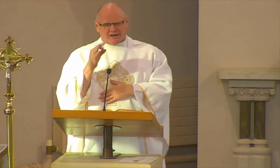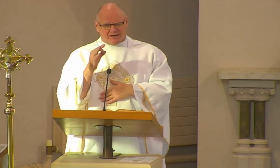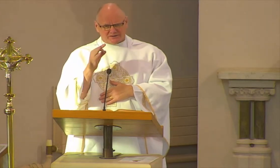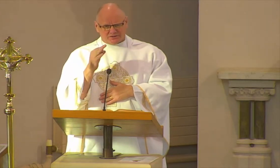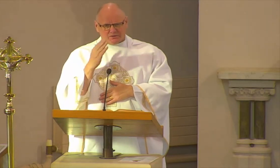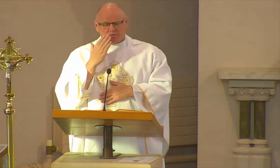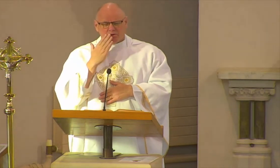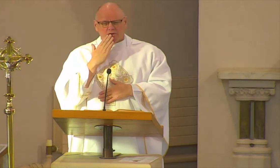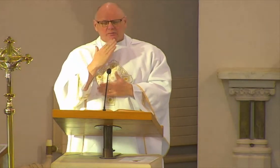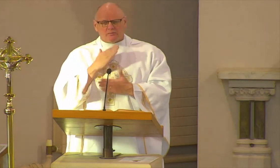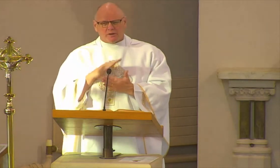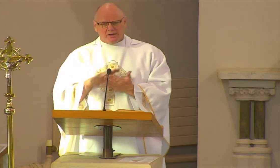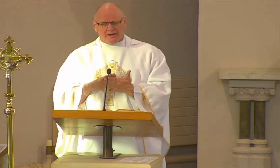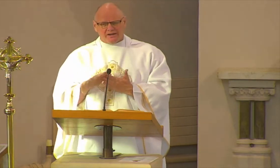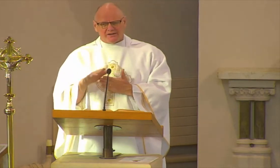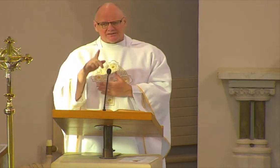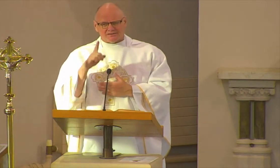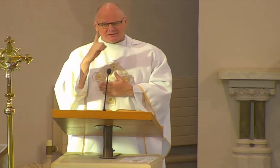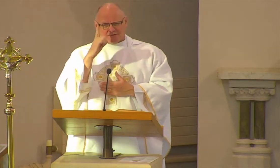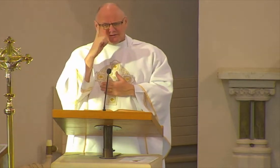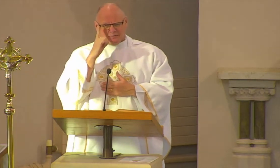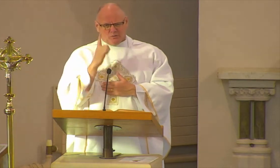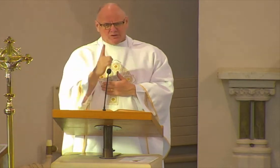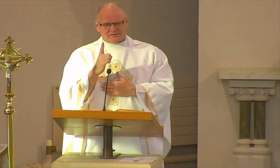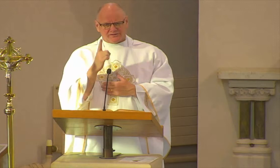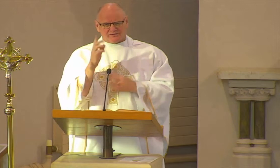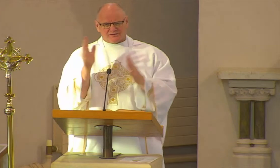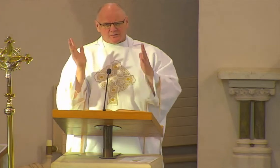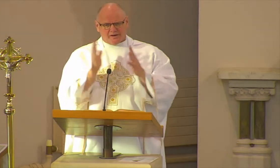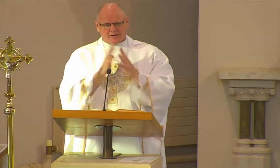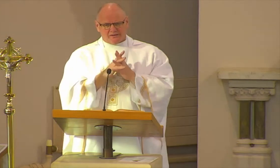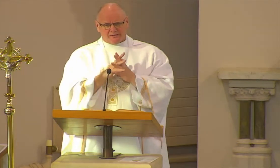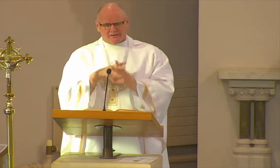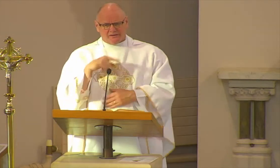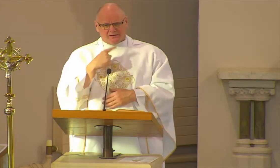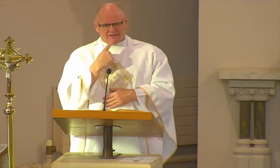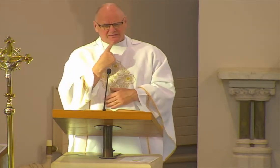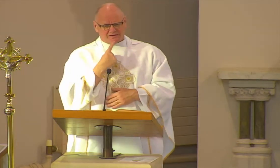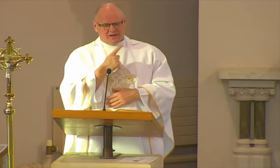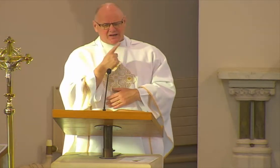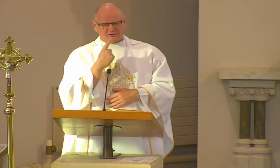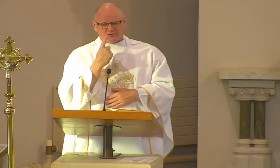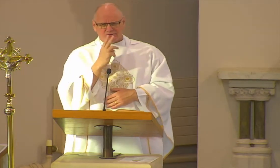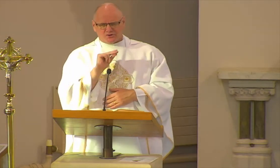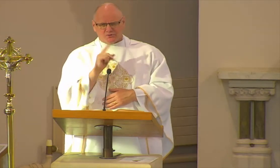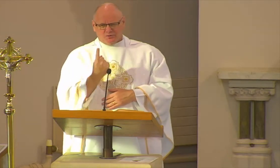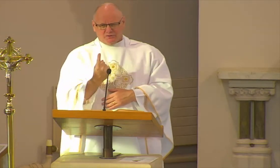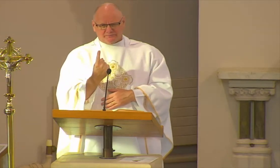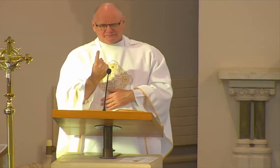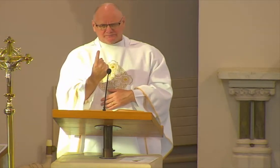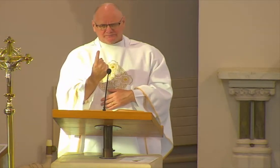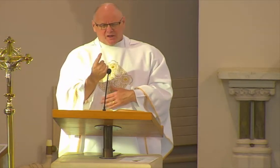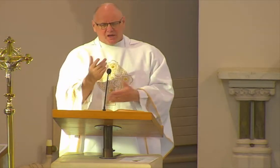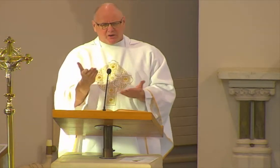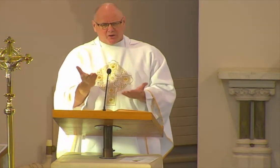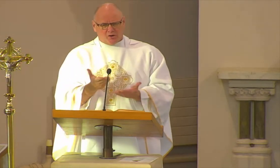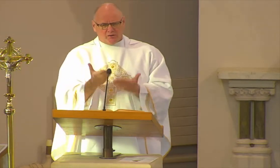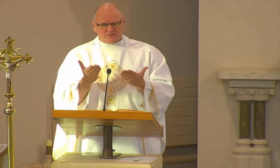I ask you, please, once a week, say to someone, encourage